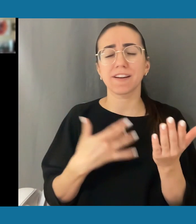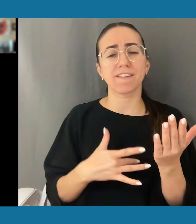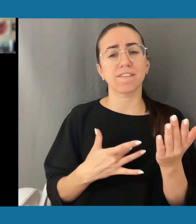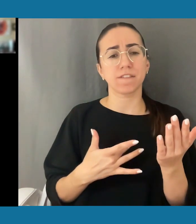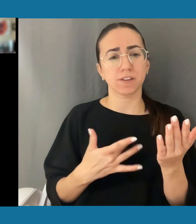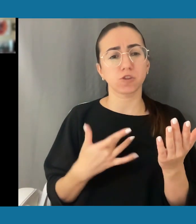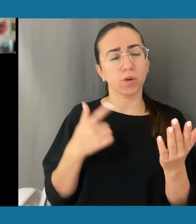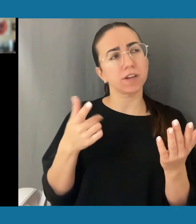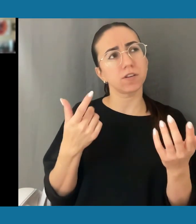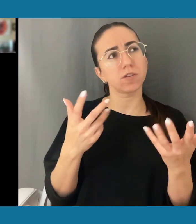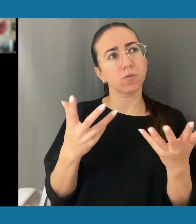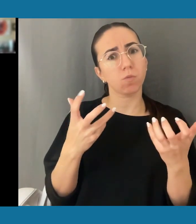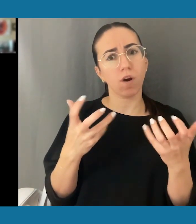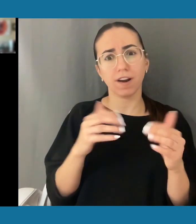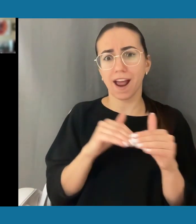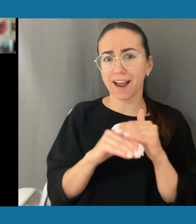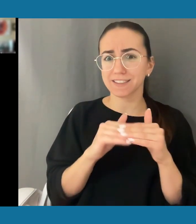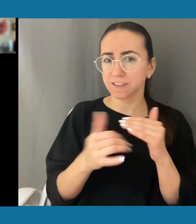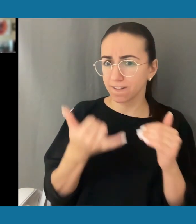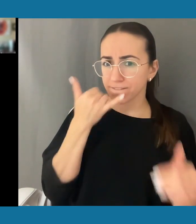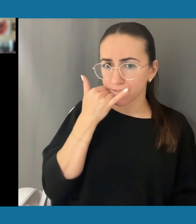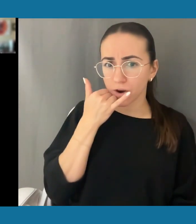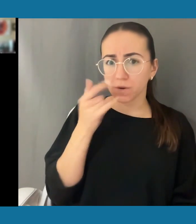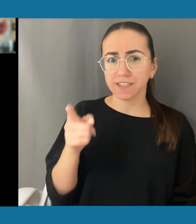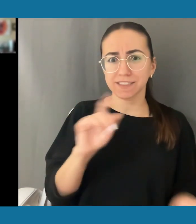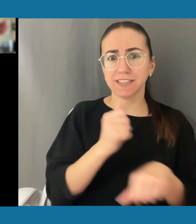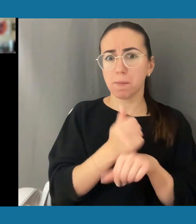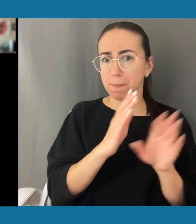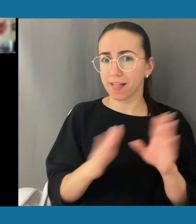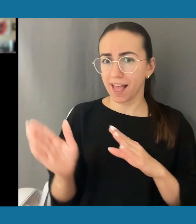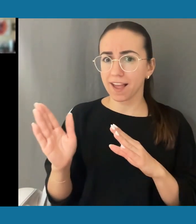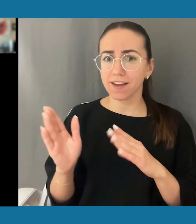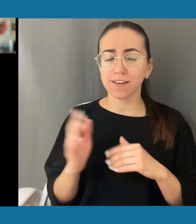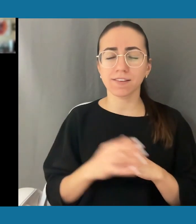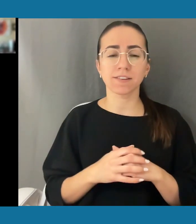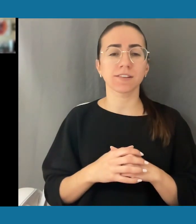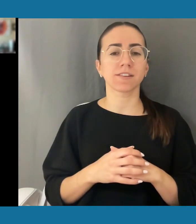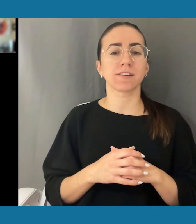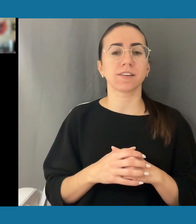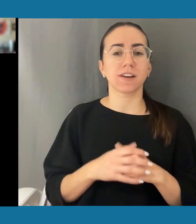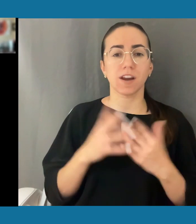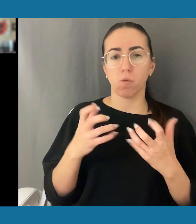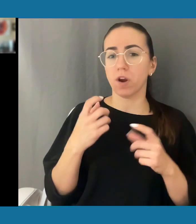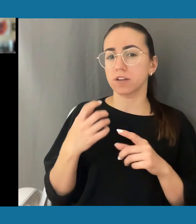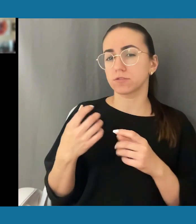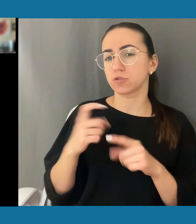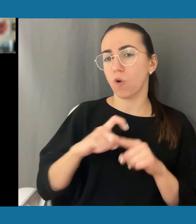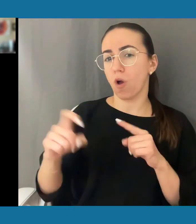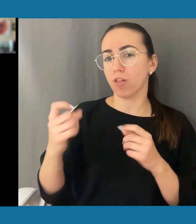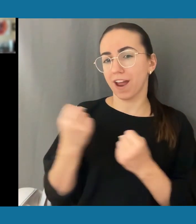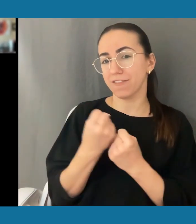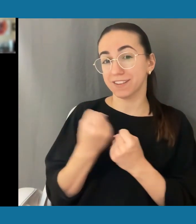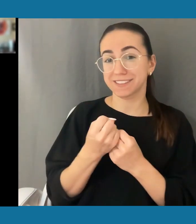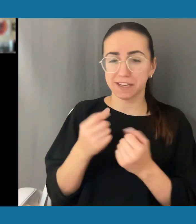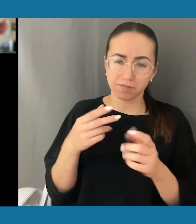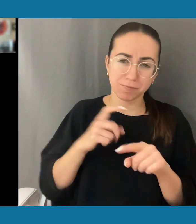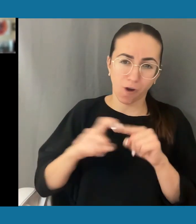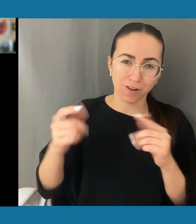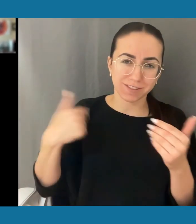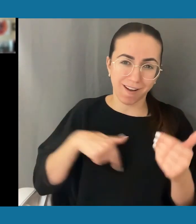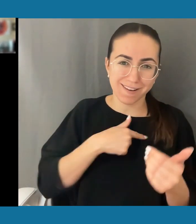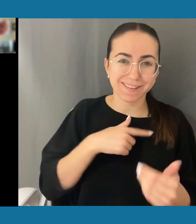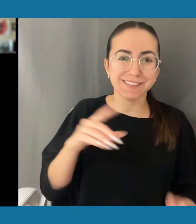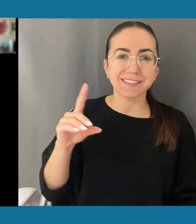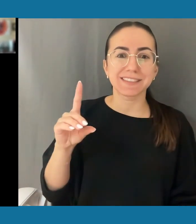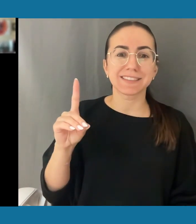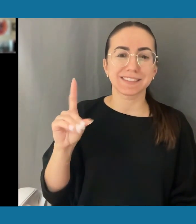a phone and call an advocacy organization actually called Disability Rights Florida for assistance, because